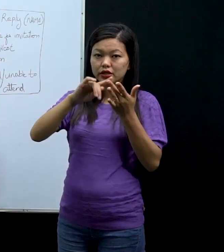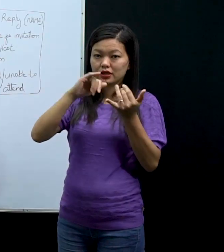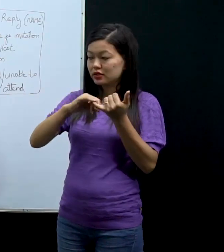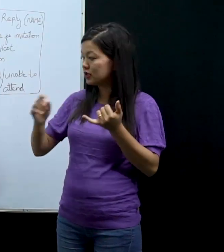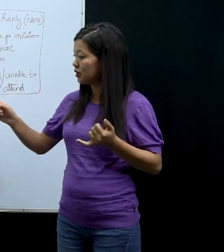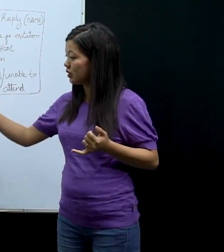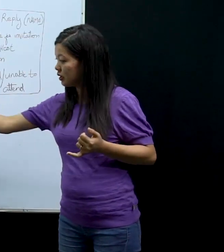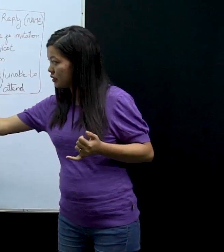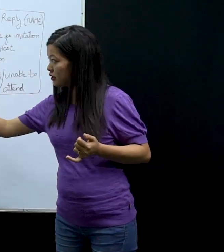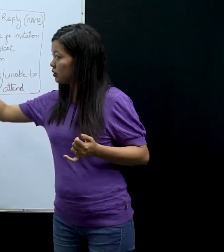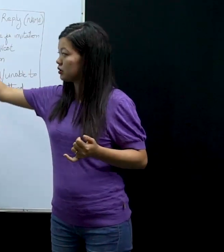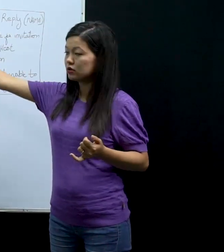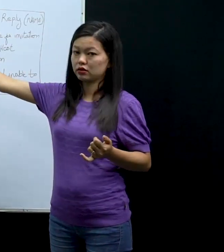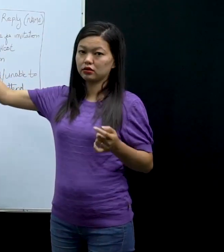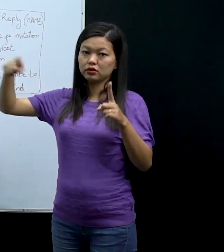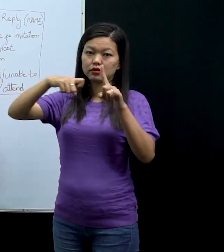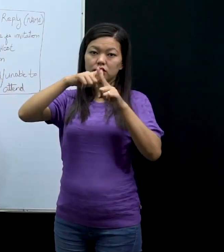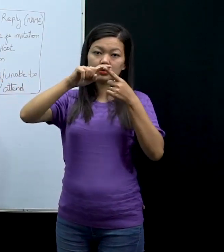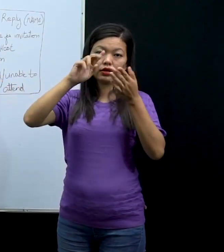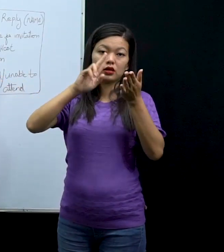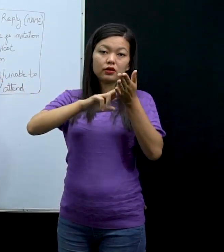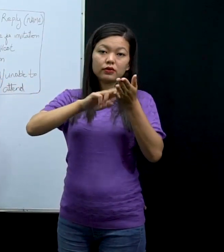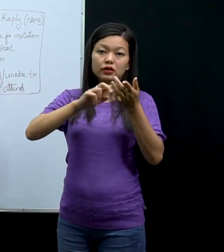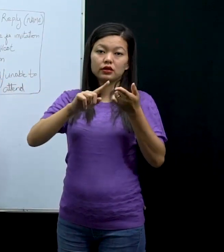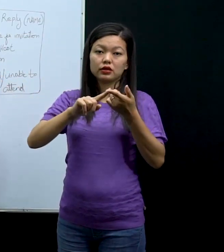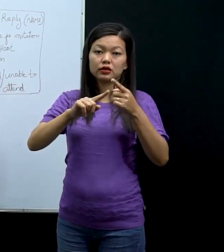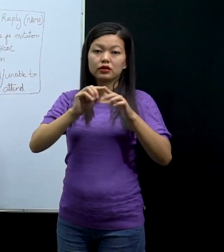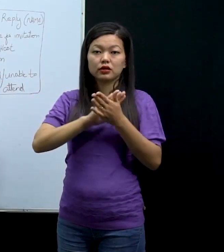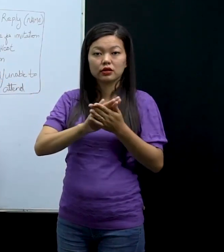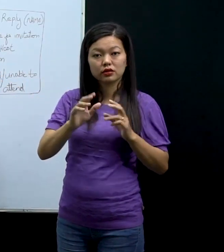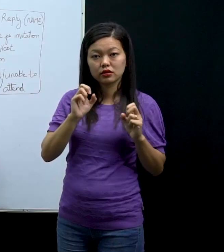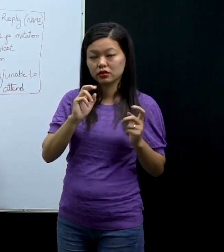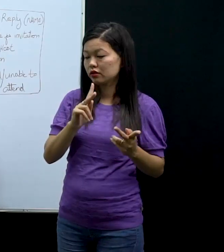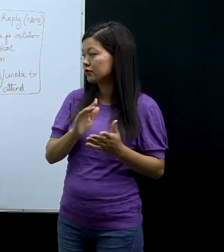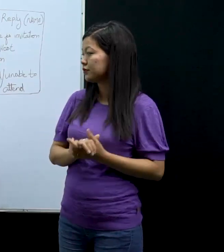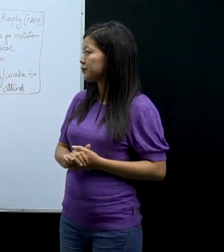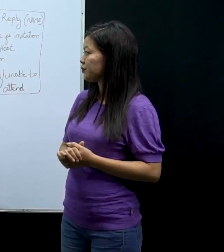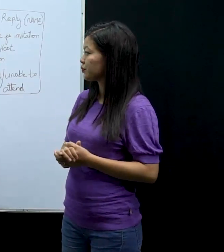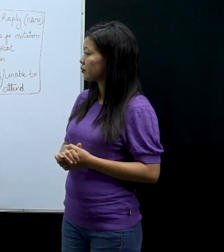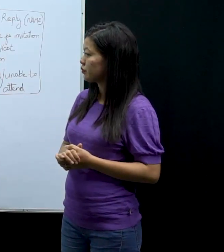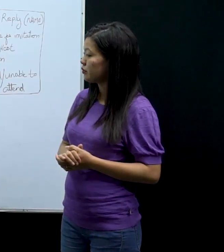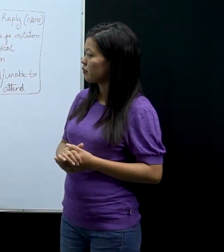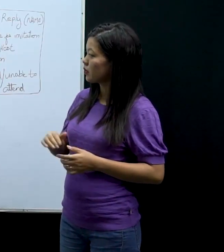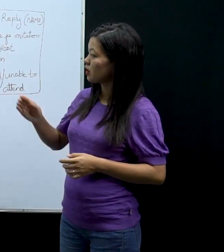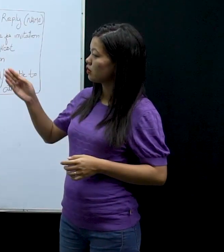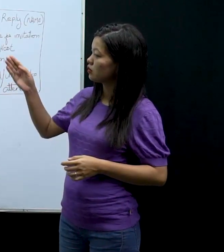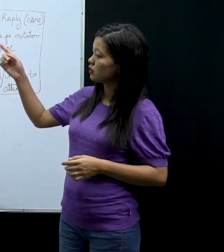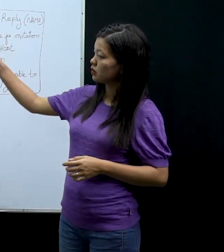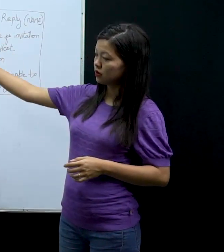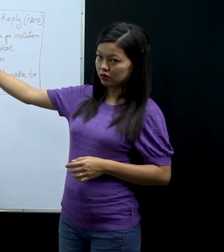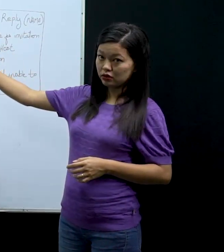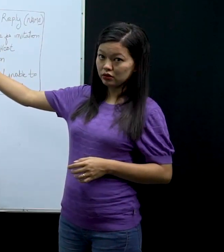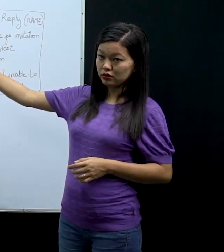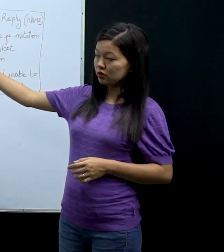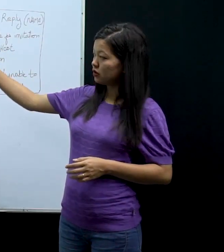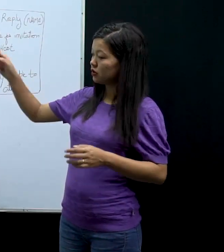third form of person or the third person every time. So that is the reason why Mr. Kenneth himself is